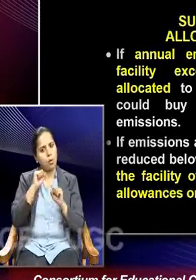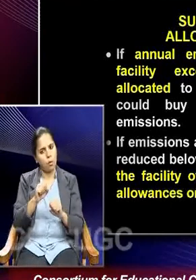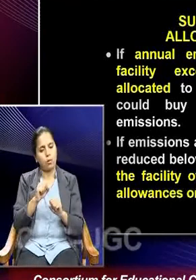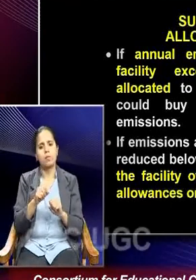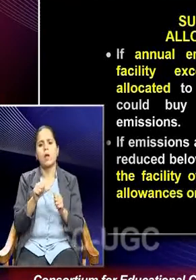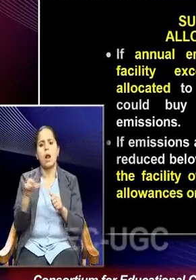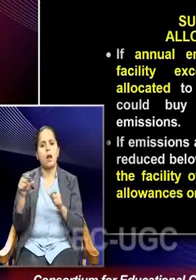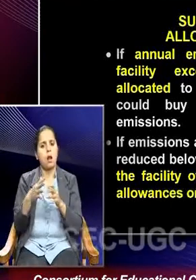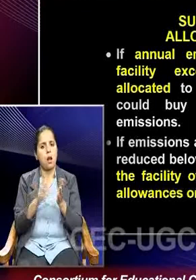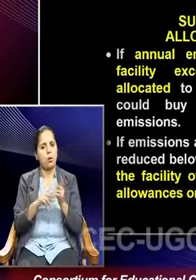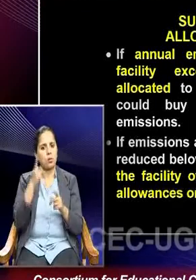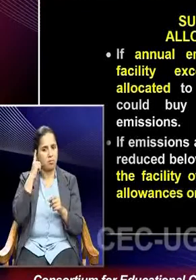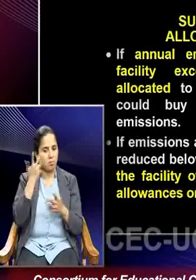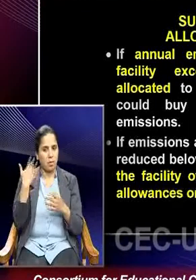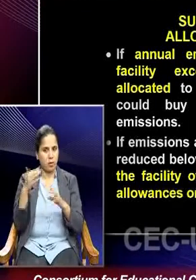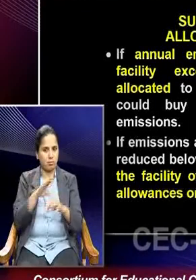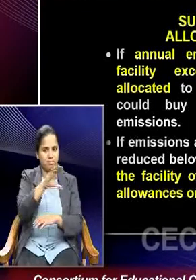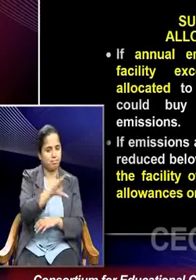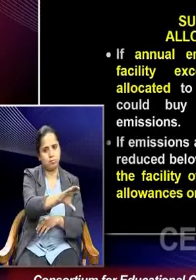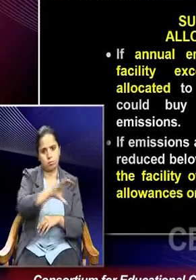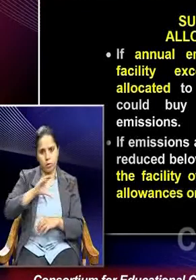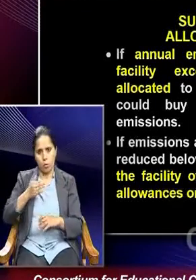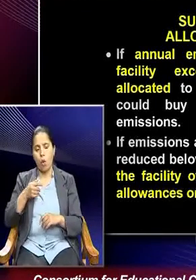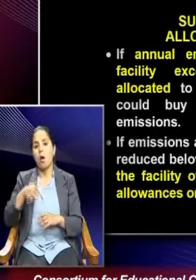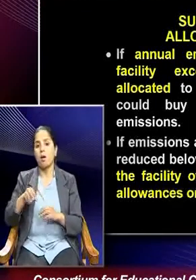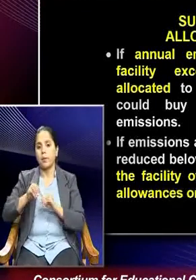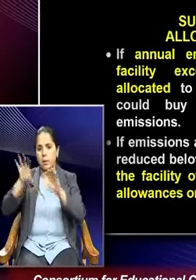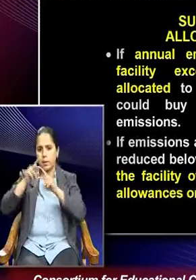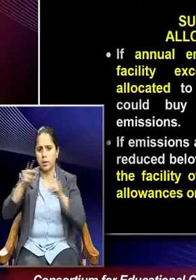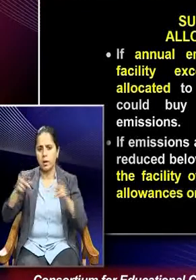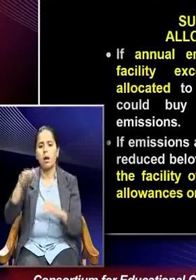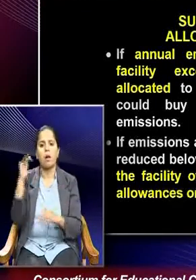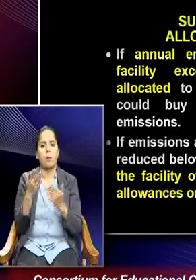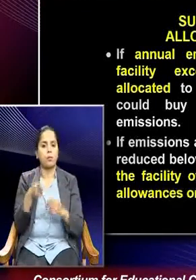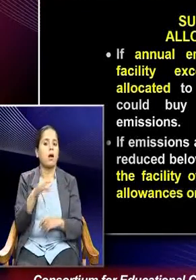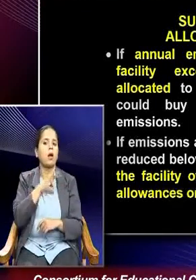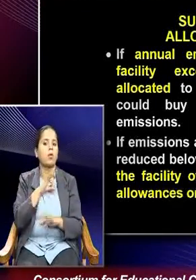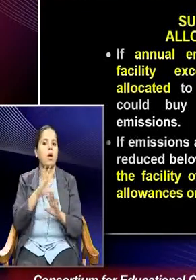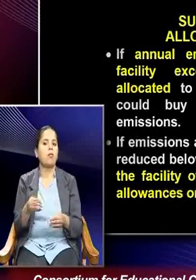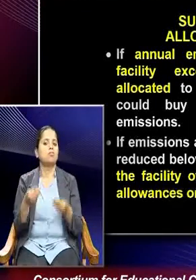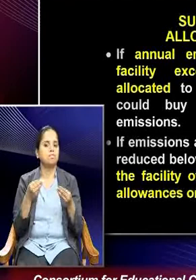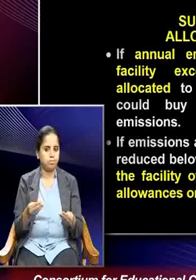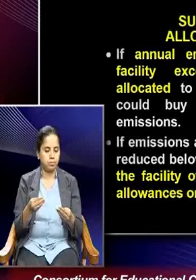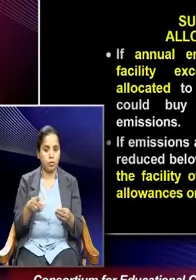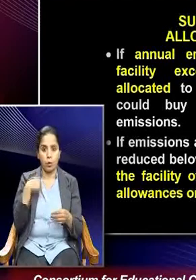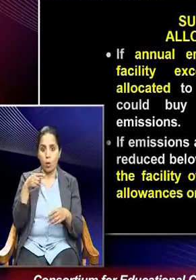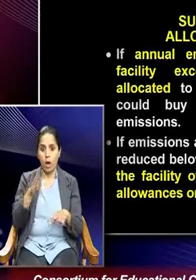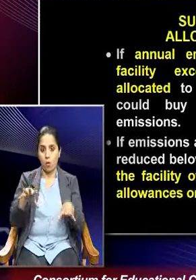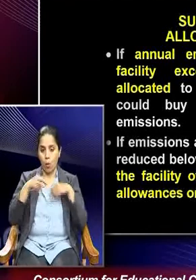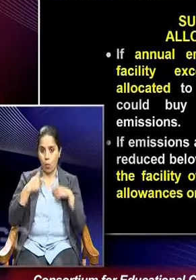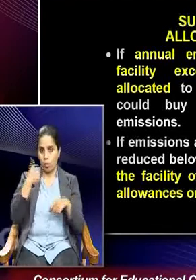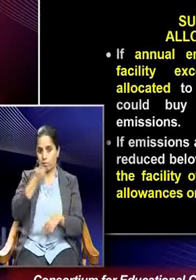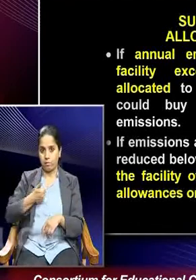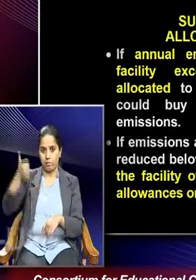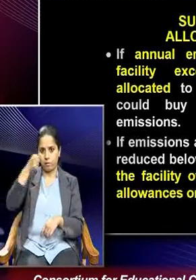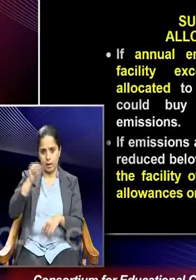the emissions. So this was the advantage given, that an owner has the flexibility of